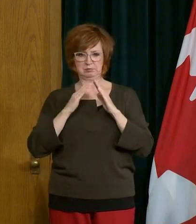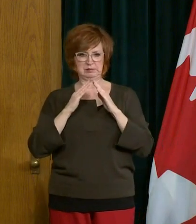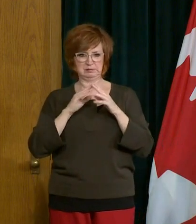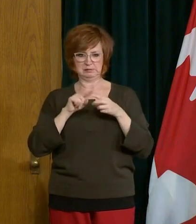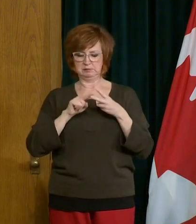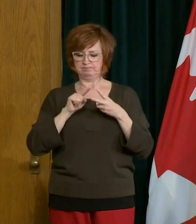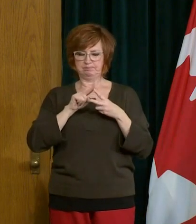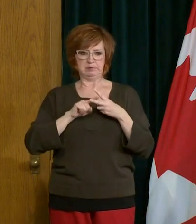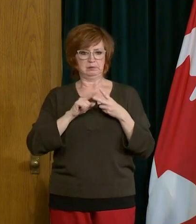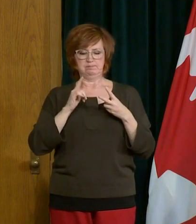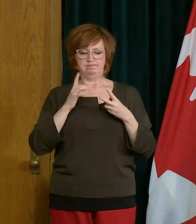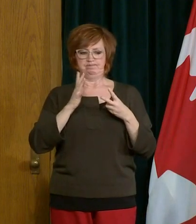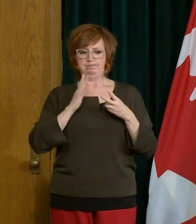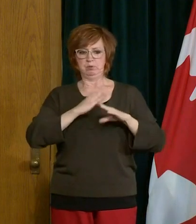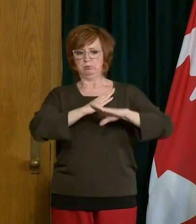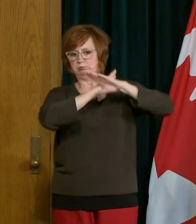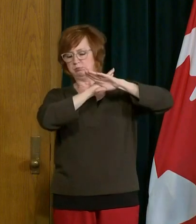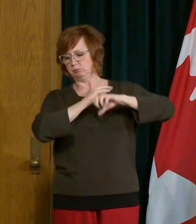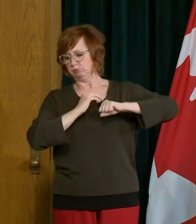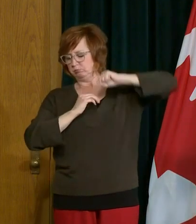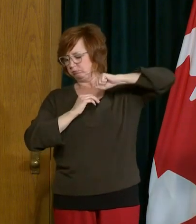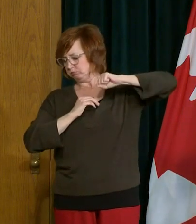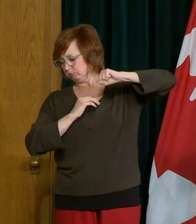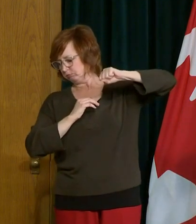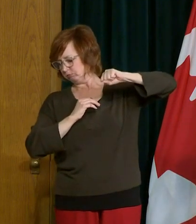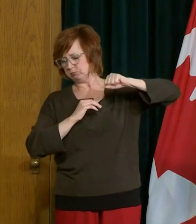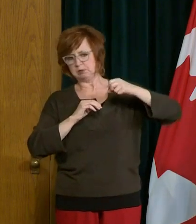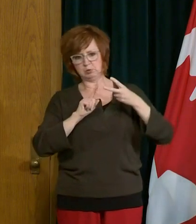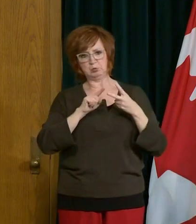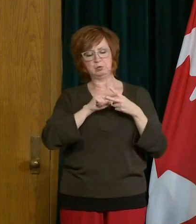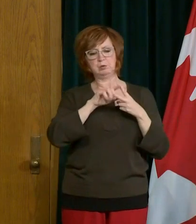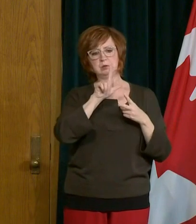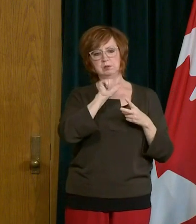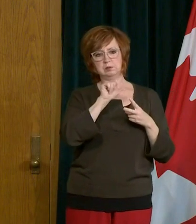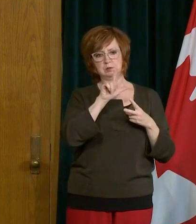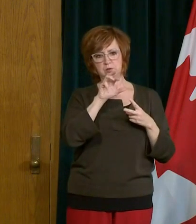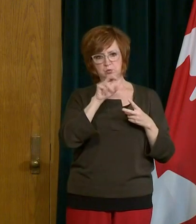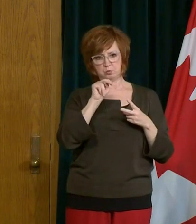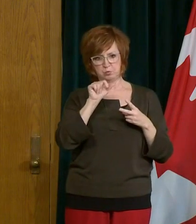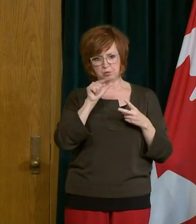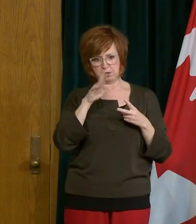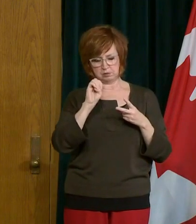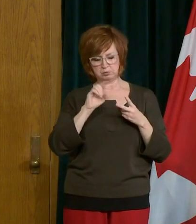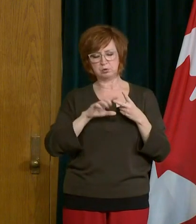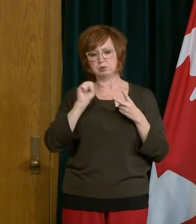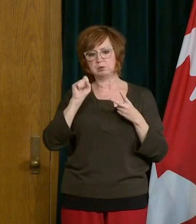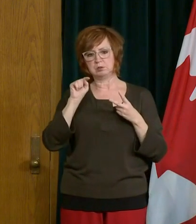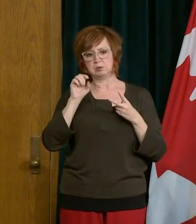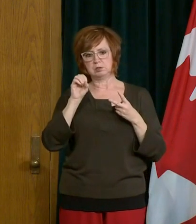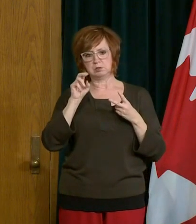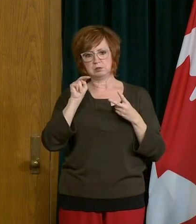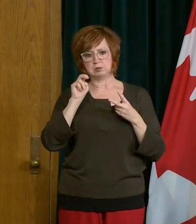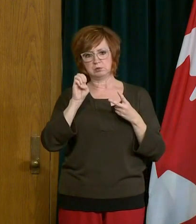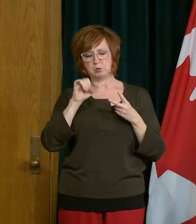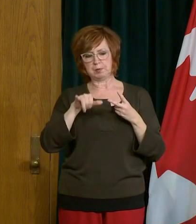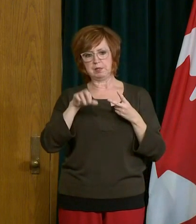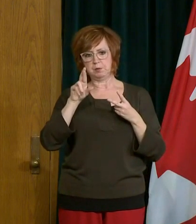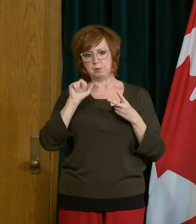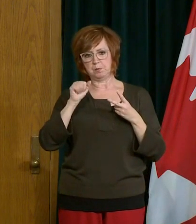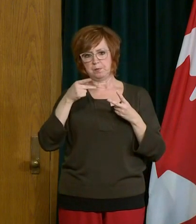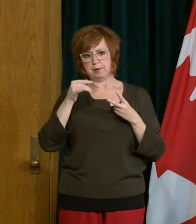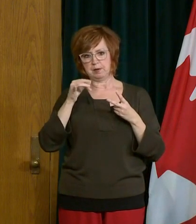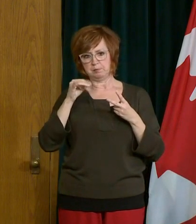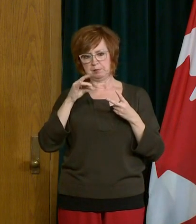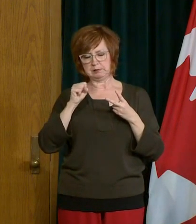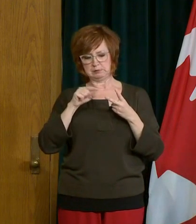and Stony Rapids. We've seen even in the past week that has changed, and now all communities are covered under the public health order. So